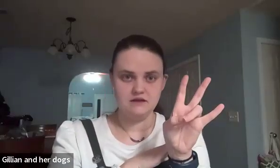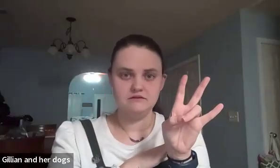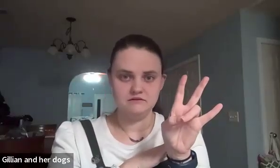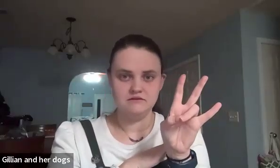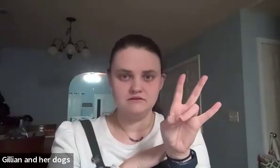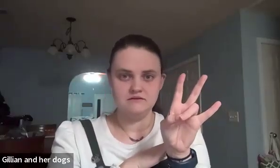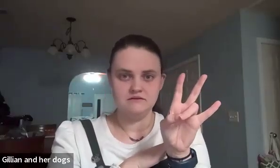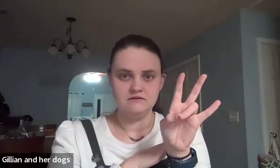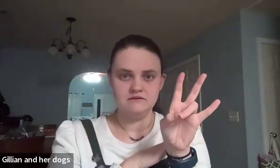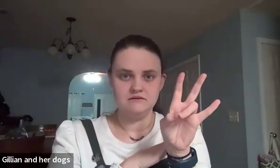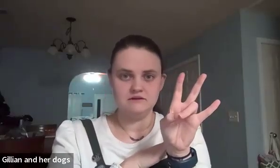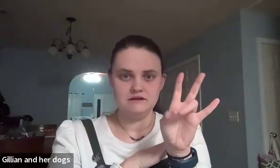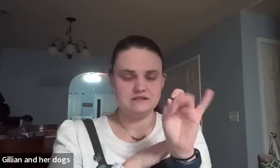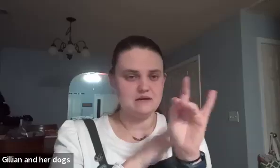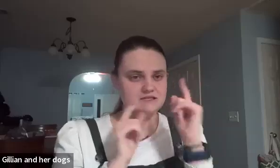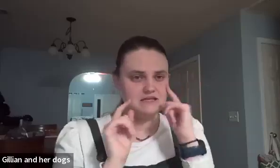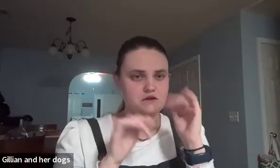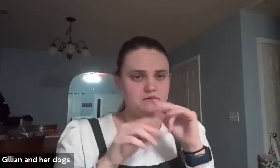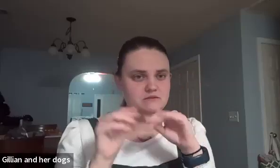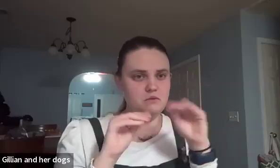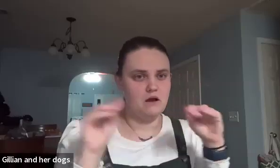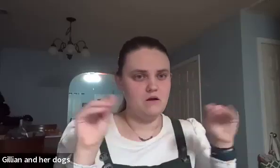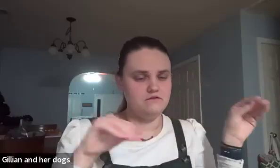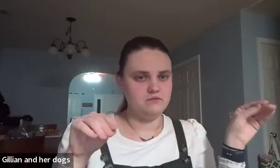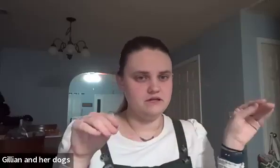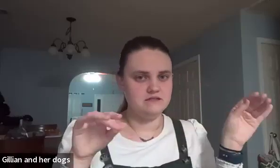Okay. Does that make sense? I know that was a bit all over the place.